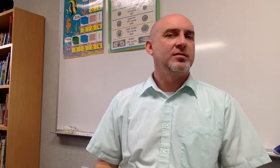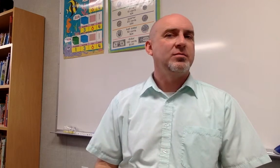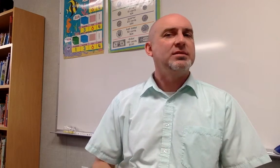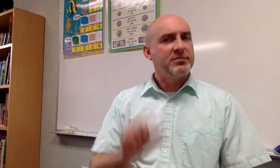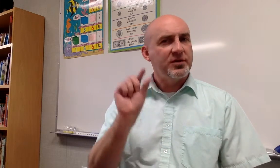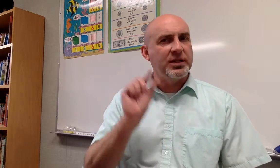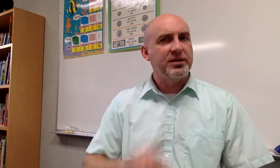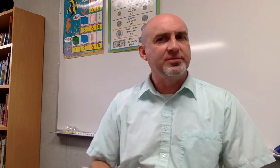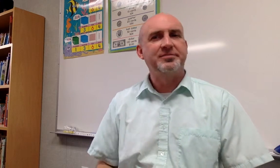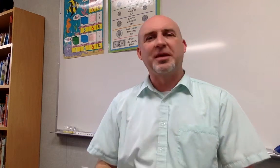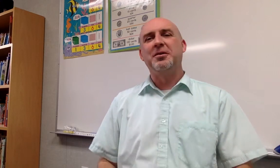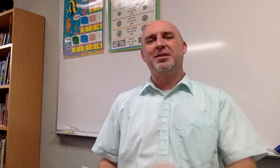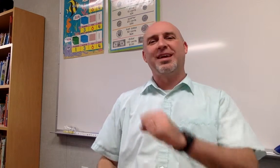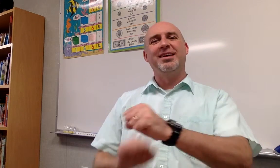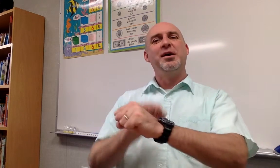but very little. Okay.